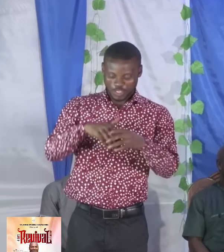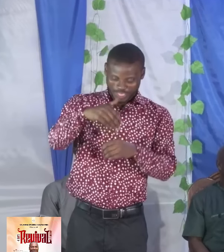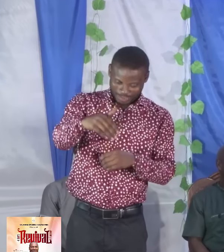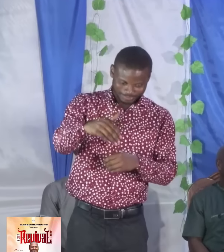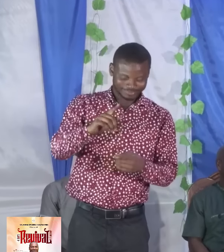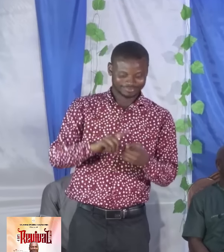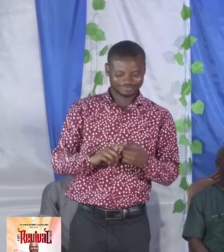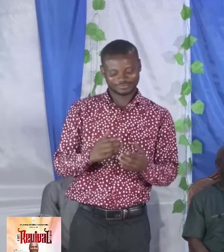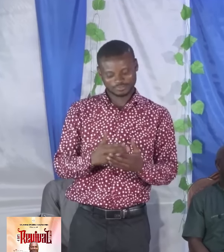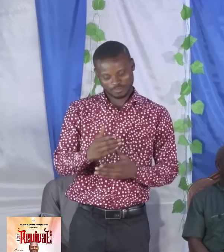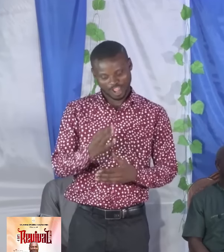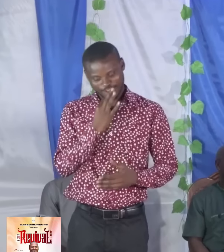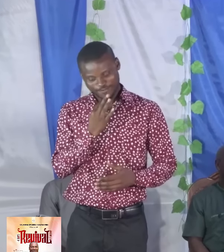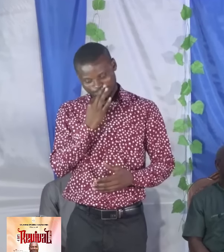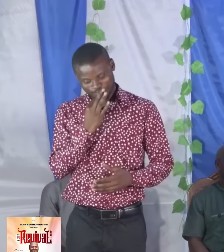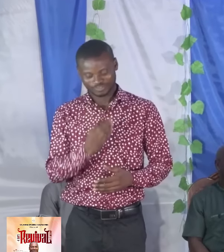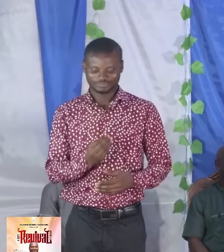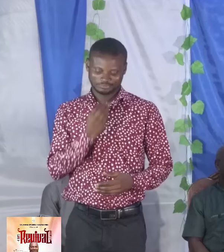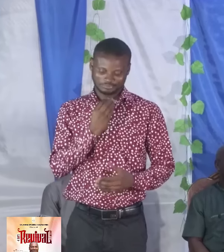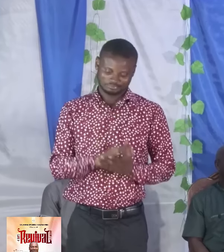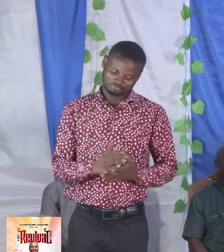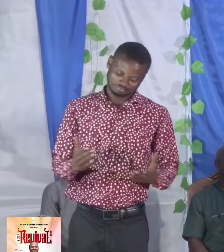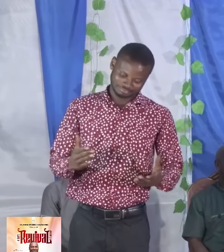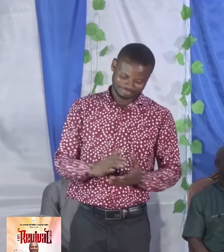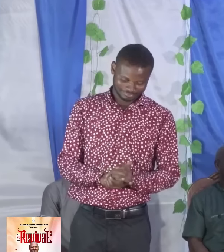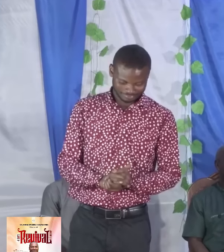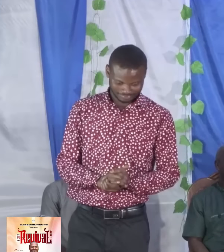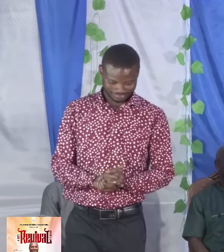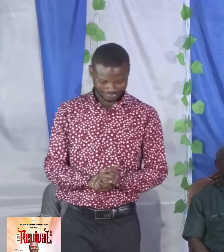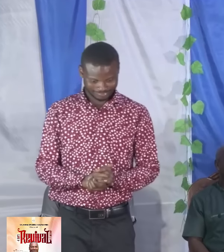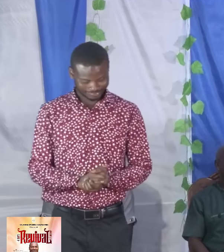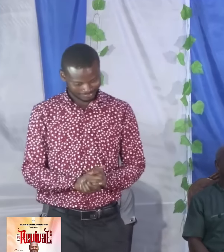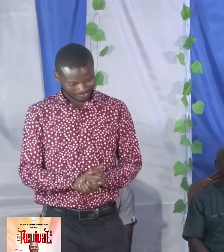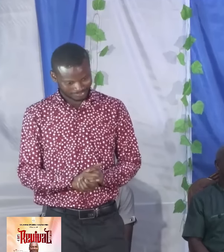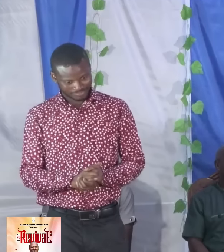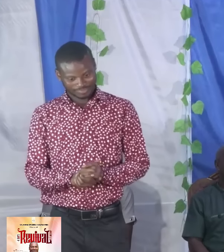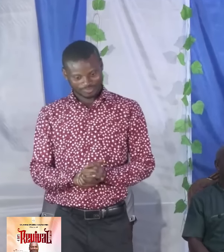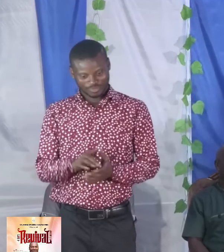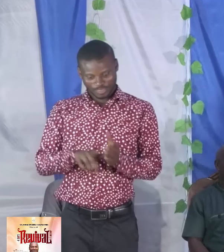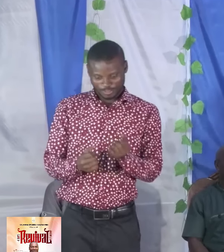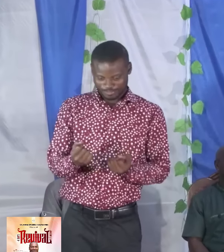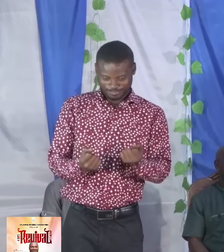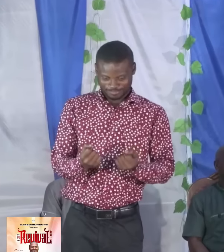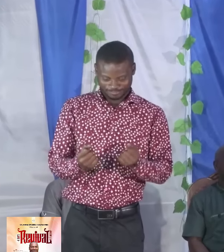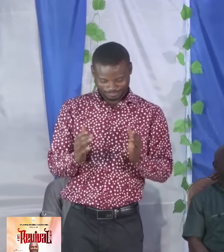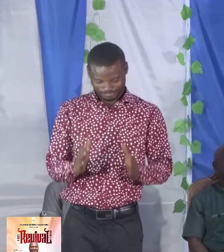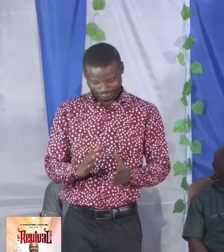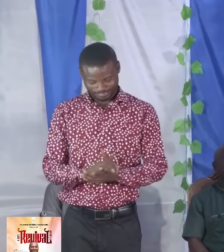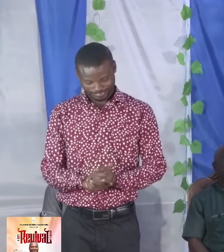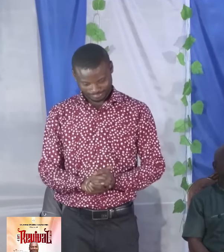Enji mi asa mi kodi choba. Ani ye koe. Ye ni tasi da ba no.